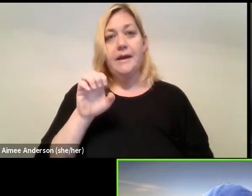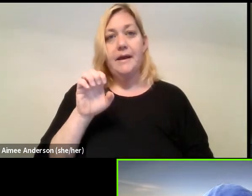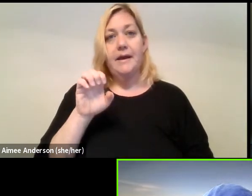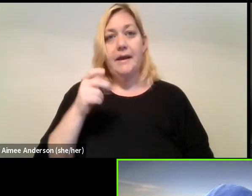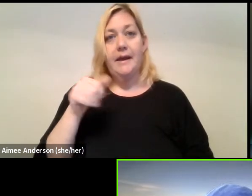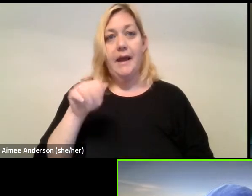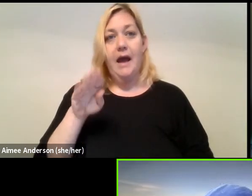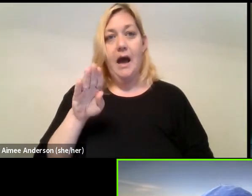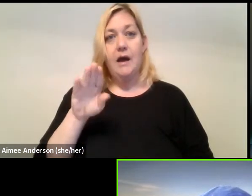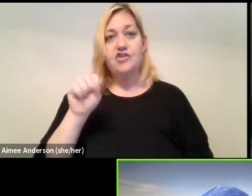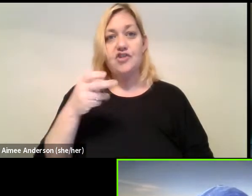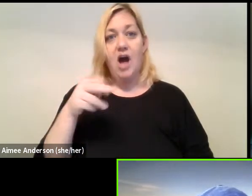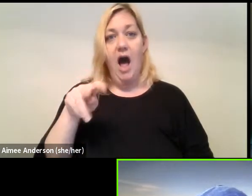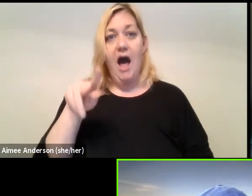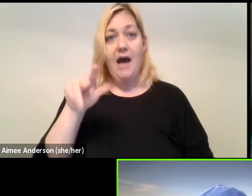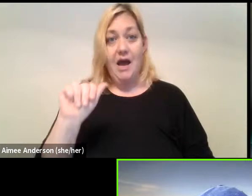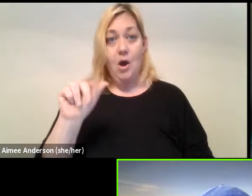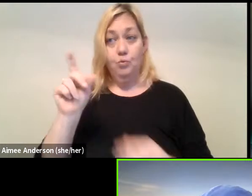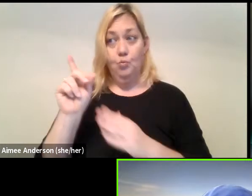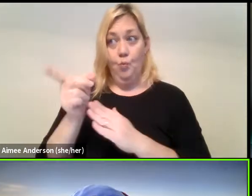Mr. Shahada, you have 1 minute.